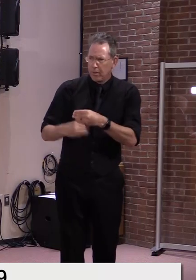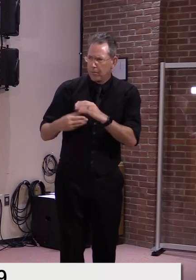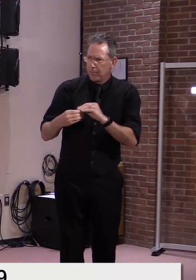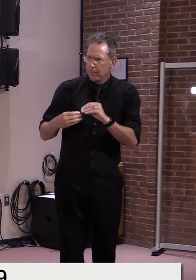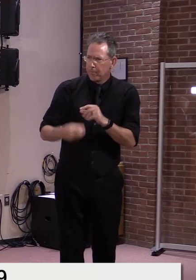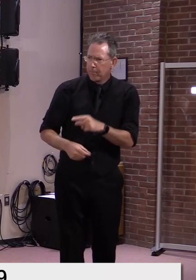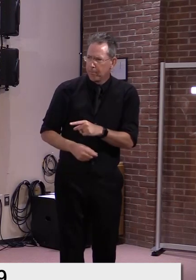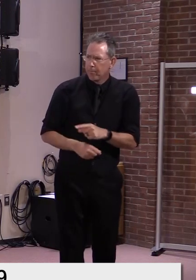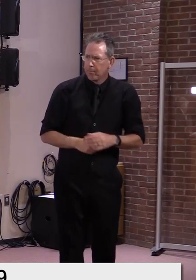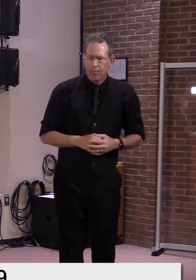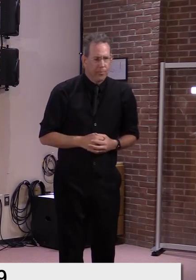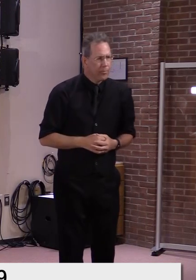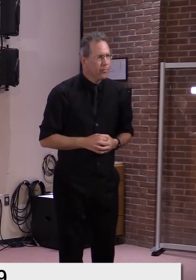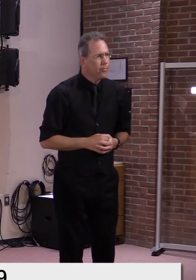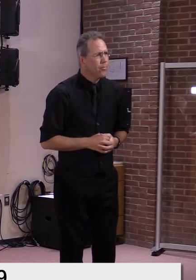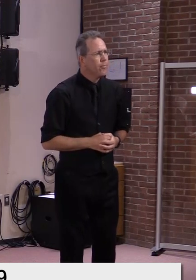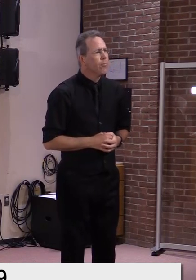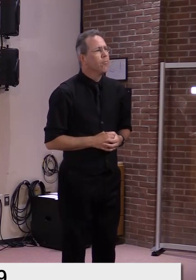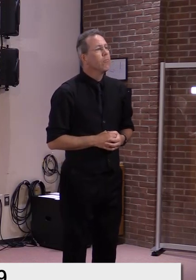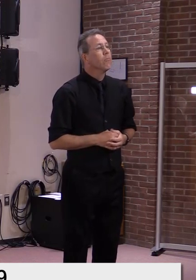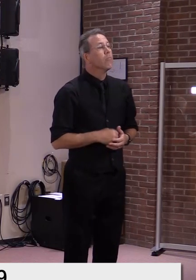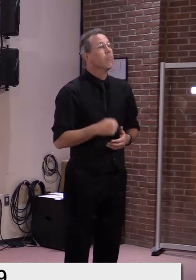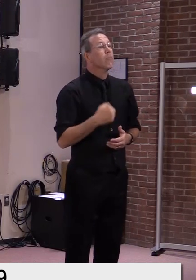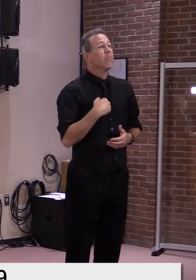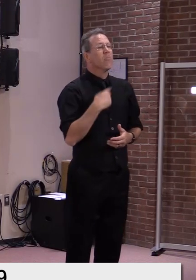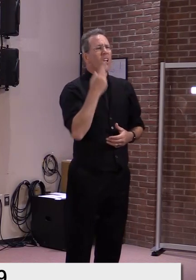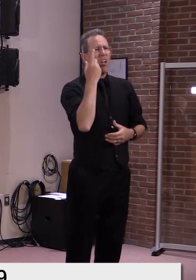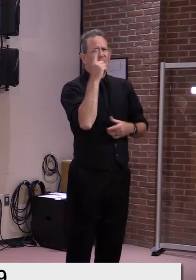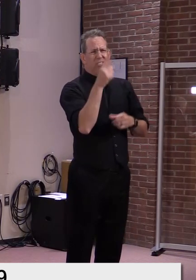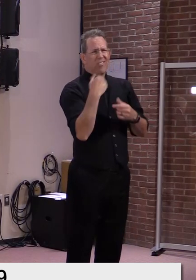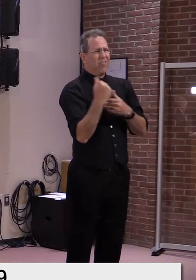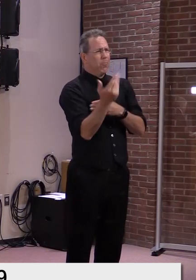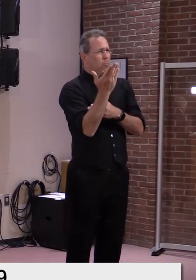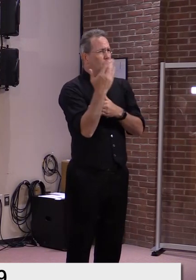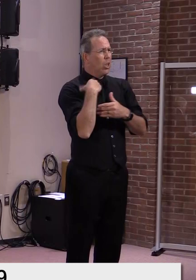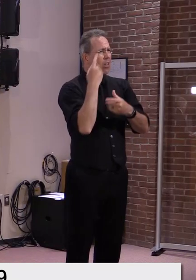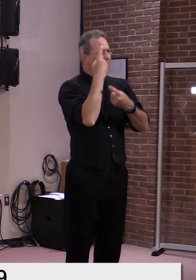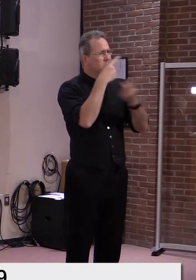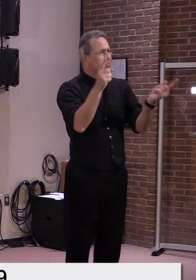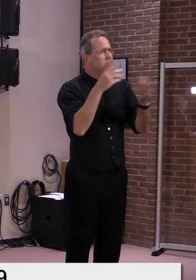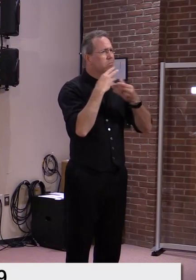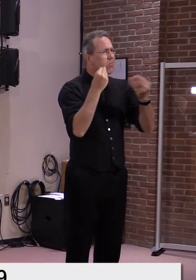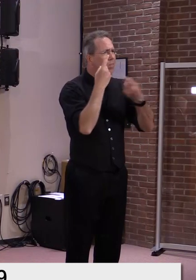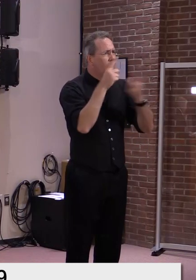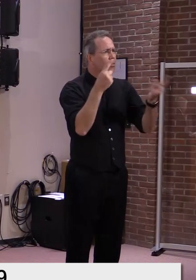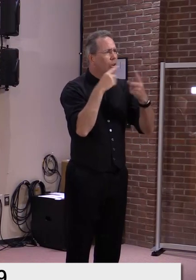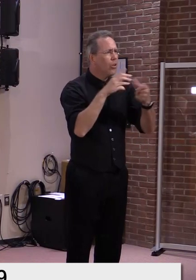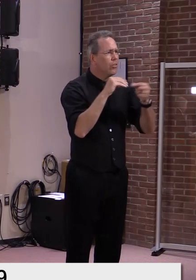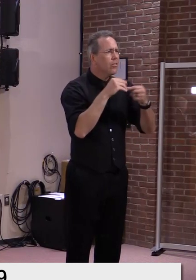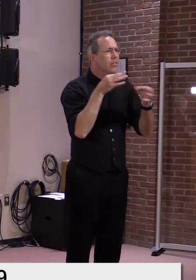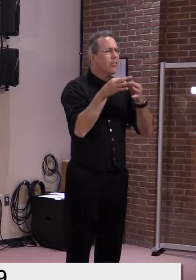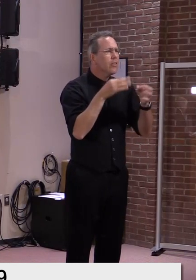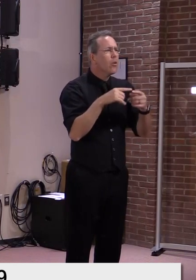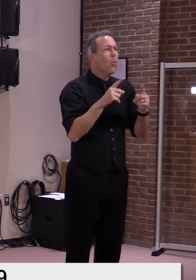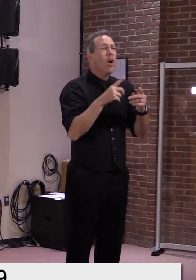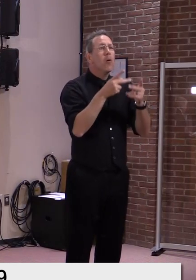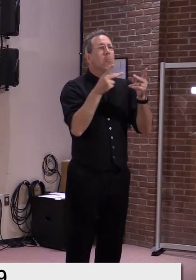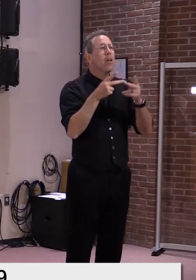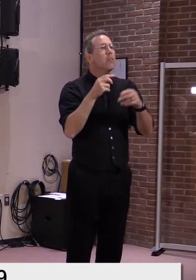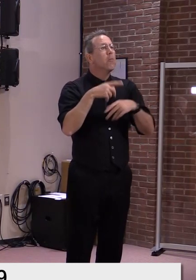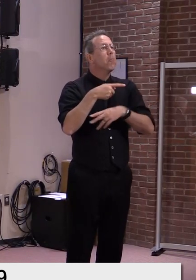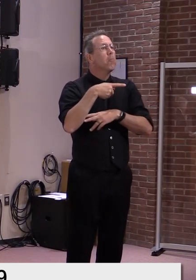Yeah, in my opening remarks, I had mentioned the fact that in these sort of pop-up clinics that we did over the